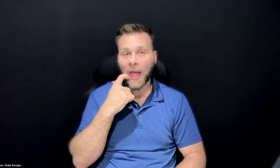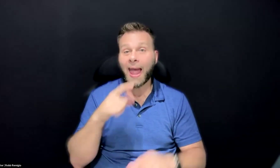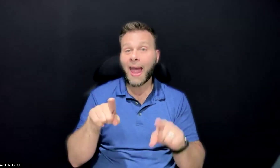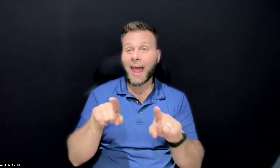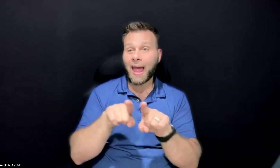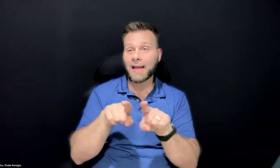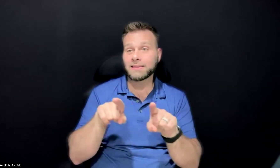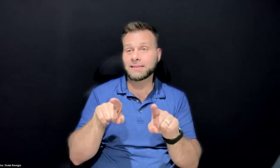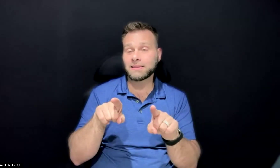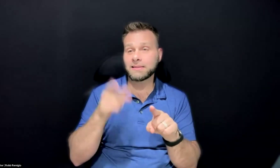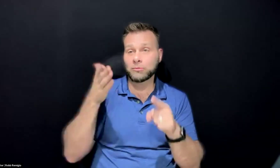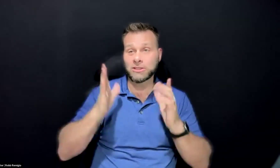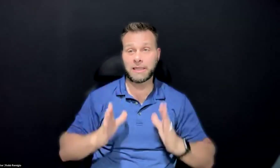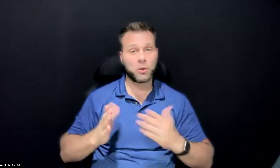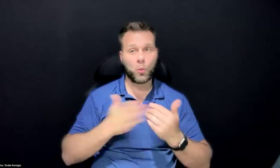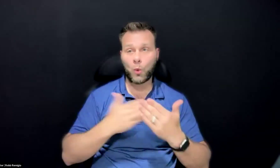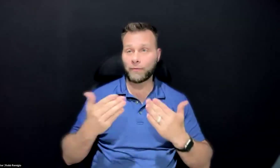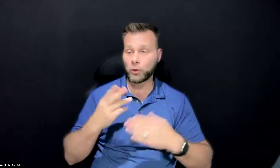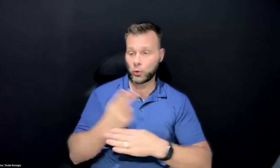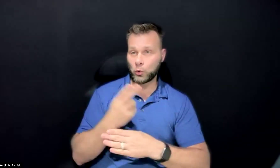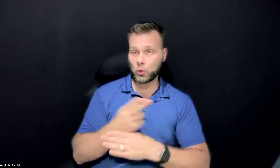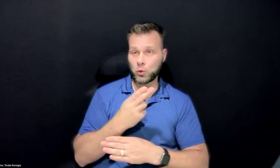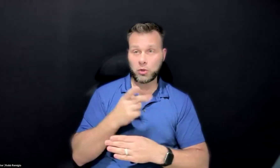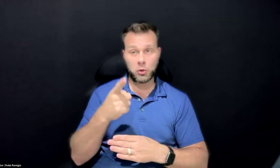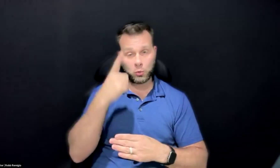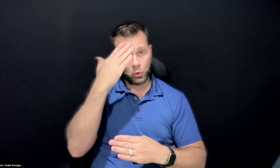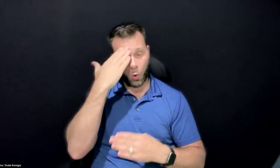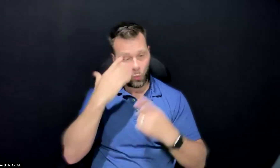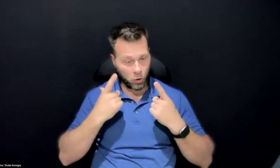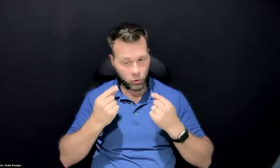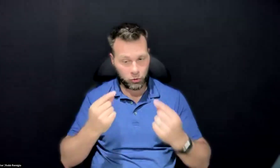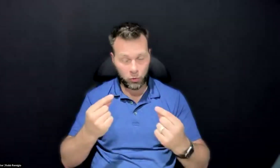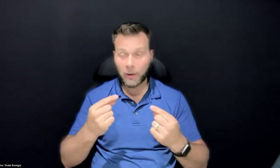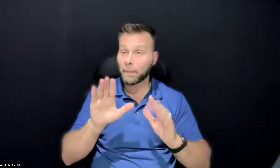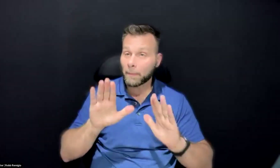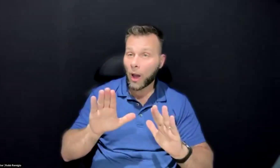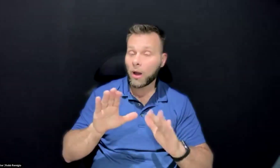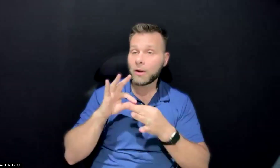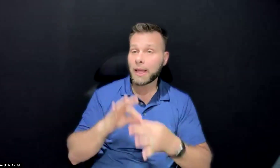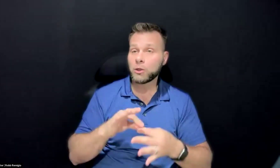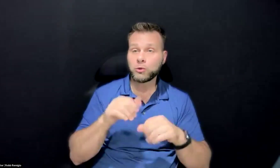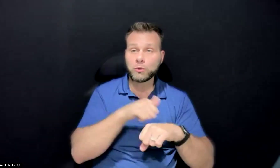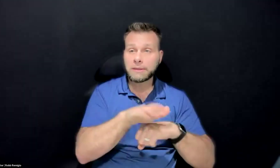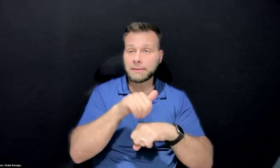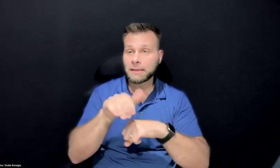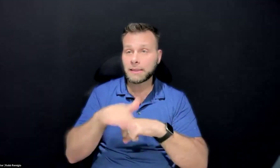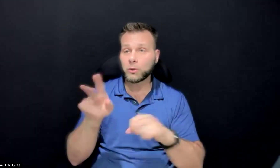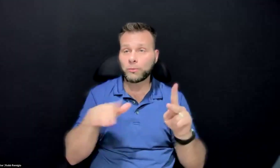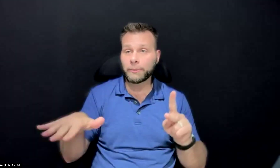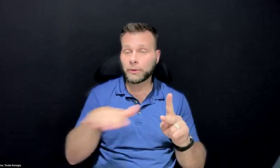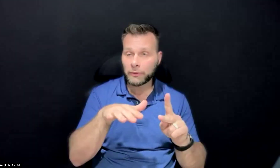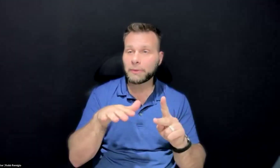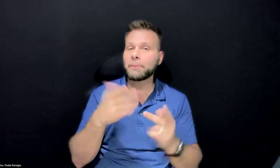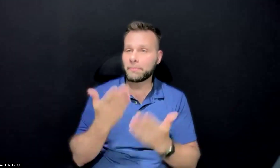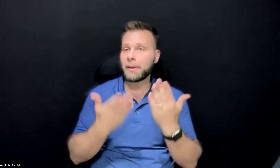you're clear in whatever you're using, it doesn't matter. But in terms of distribution, you may want to